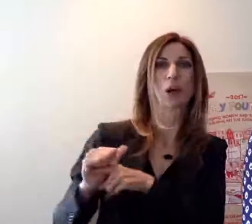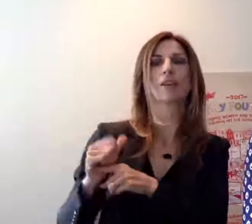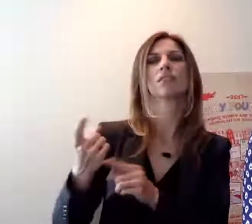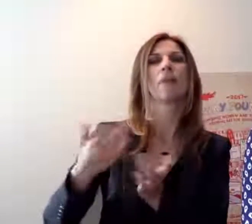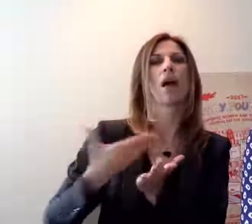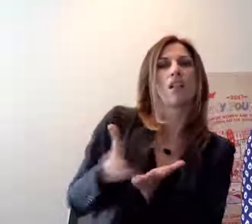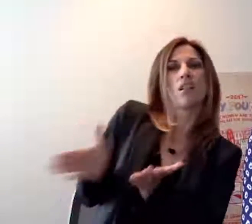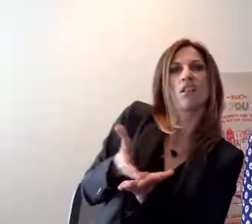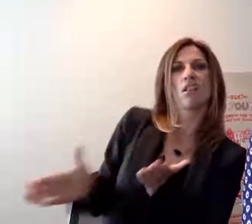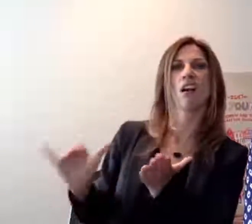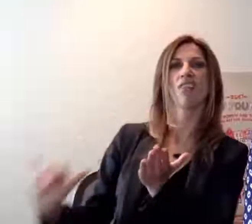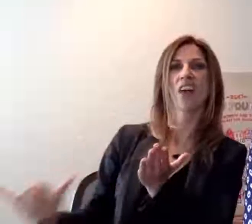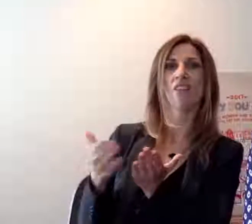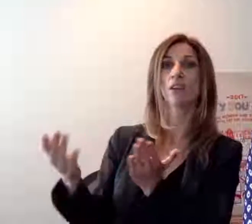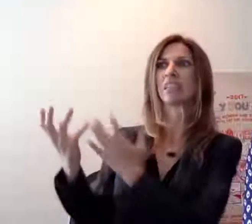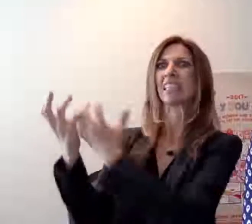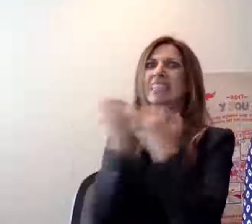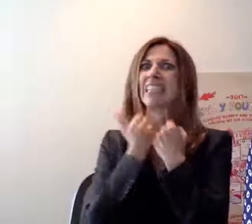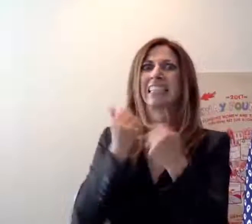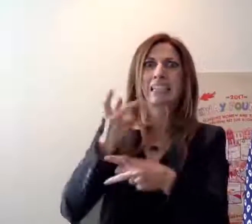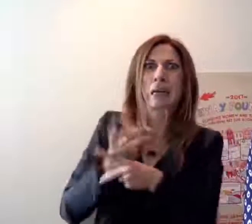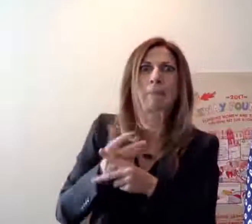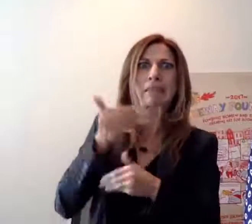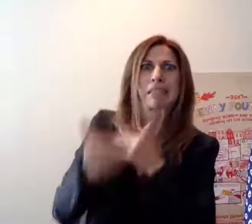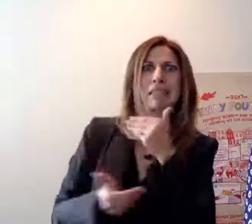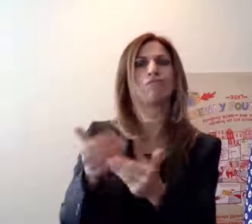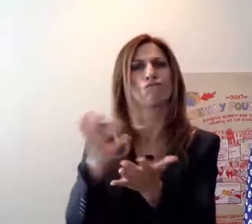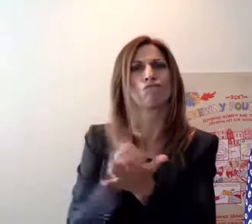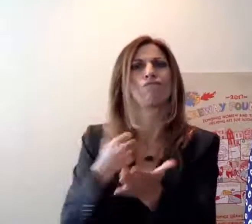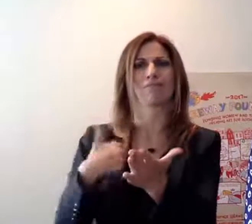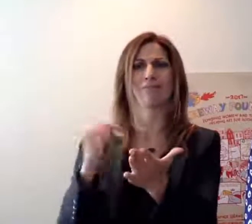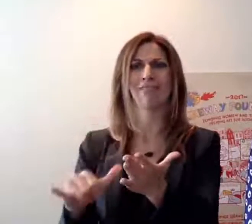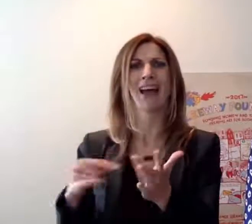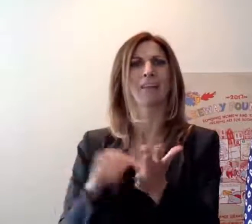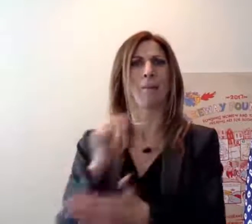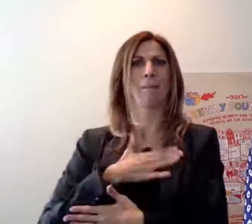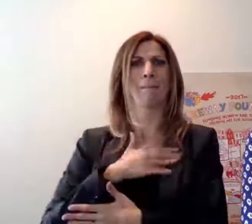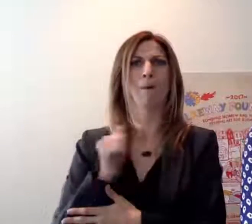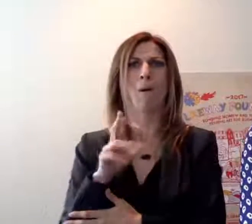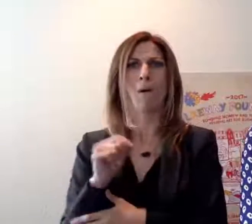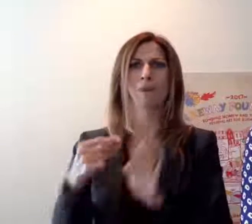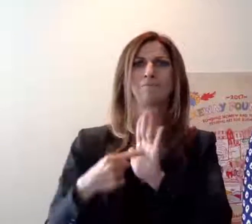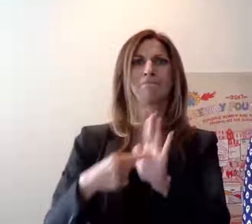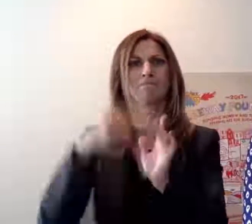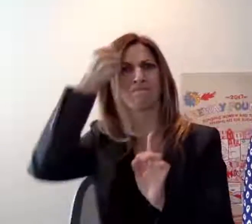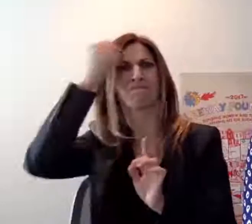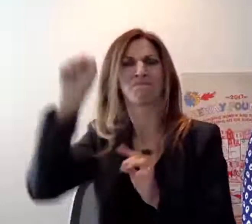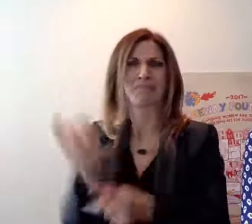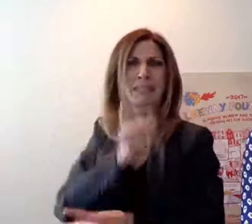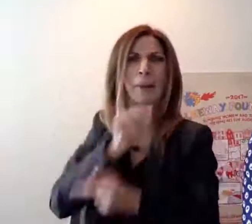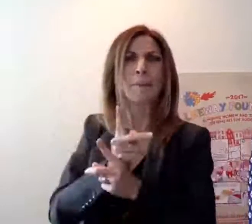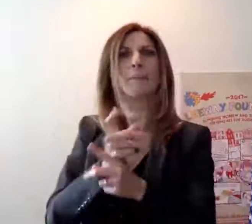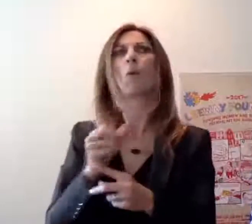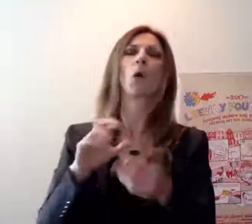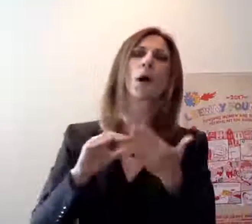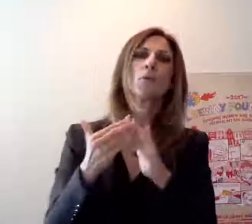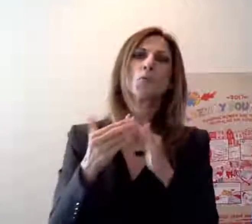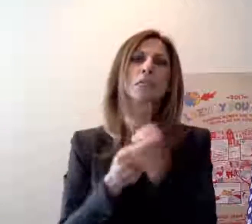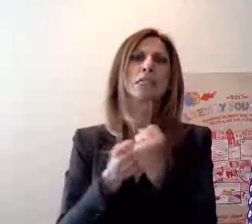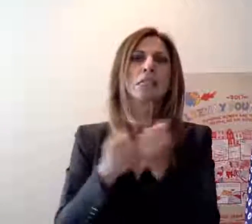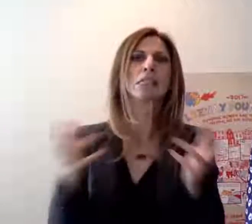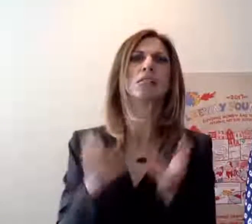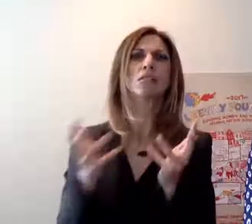out or devalued in some sort of way. So you're reclaiming it as an act of resistance, or maybe a way of community building so that